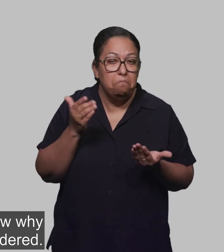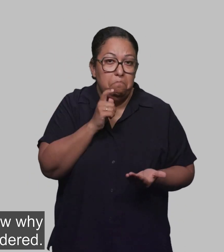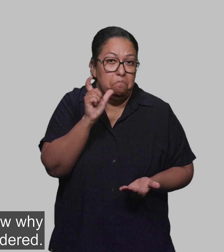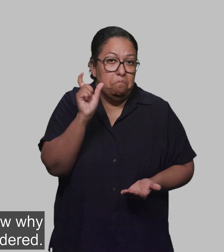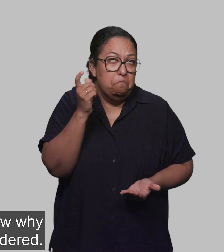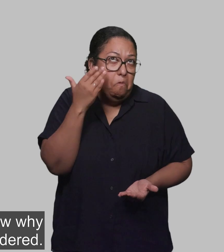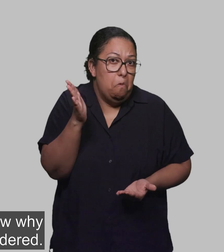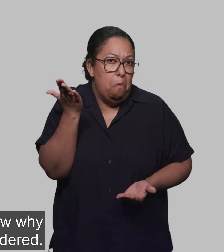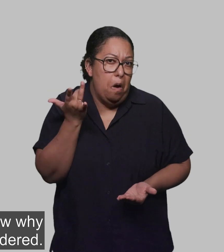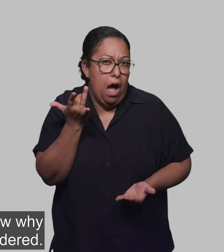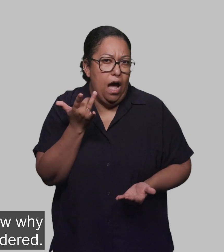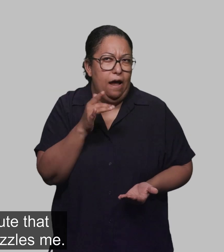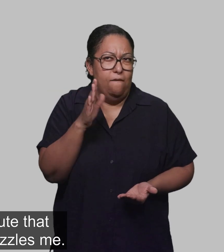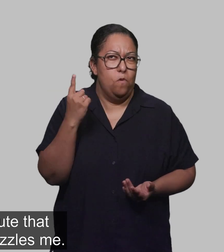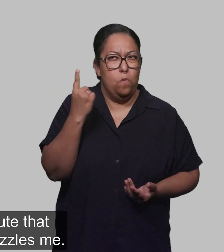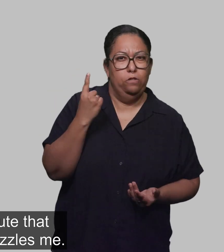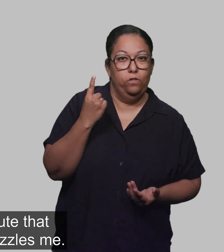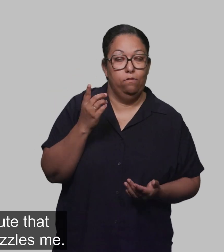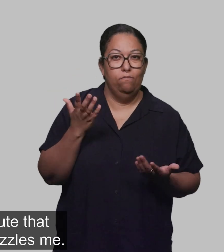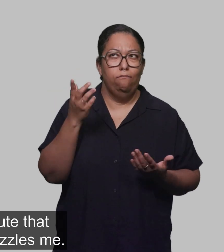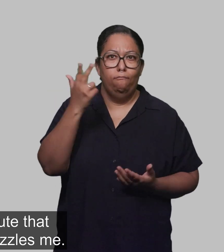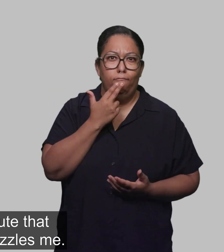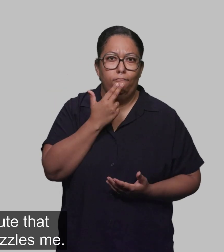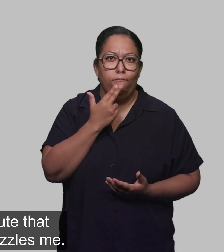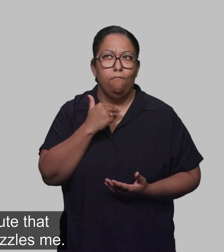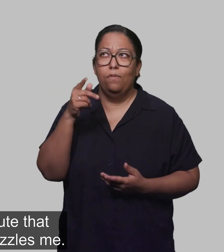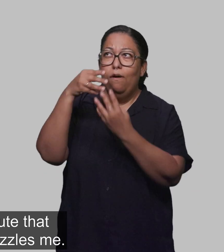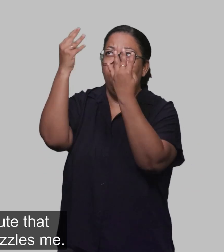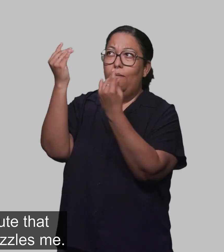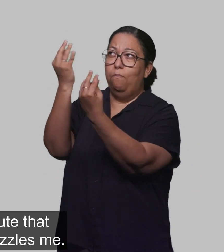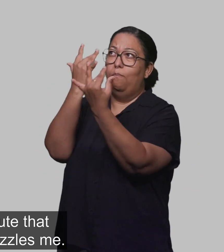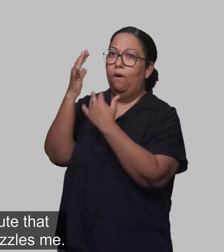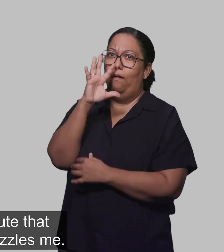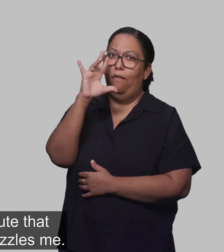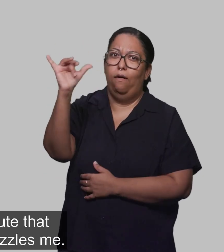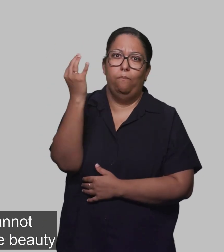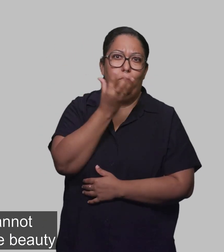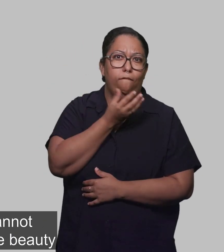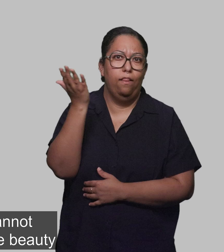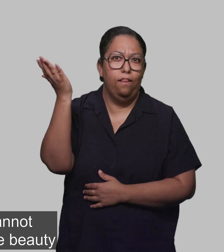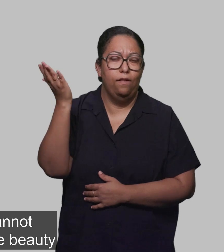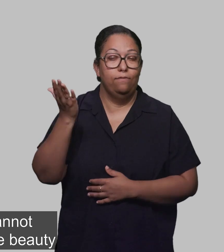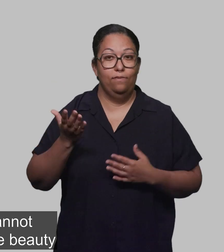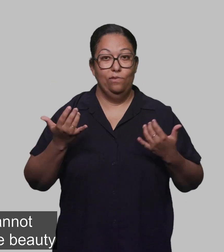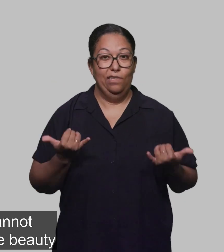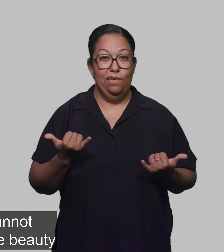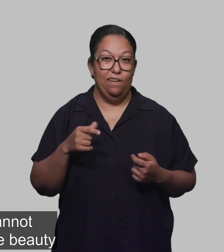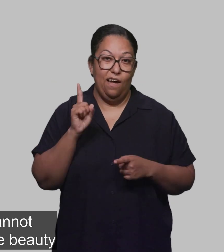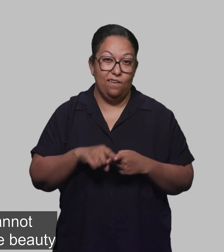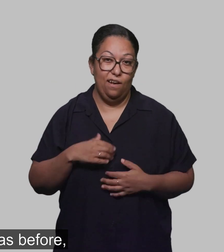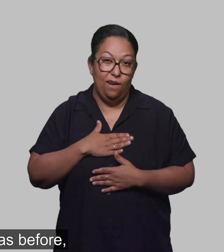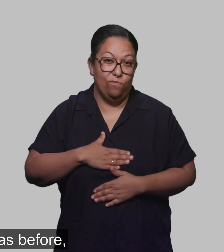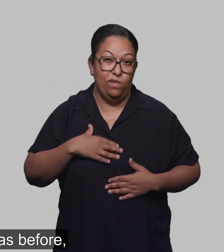why. I never wondered. They're so cute that their beauty dazzled me. Today, I cannot